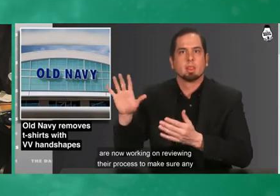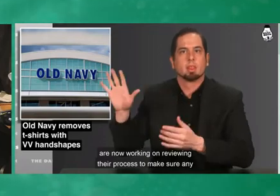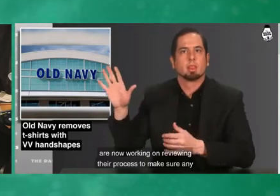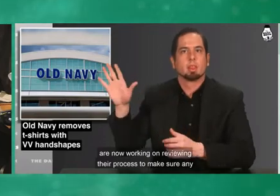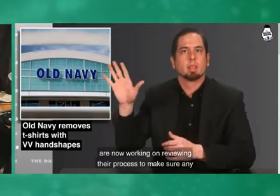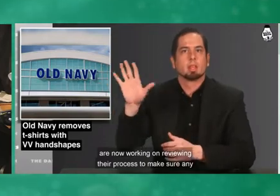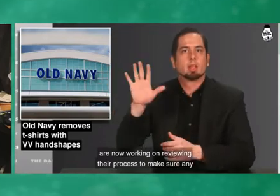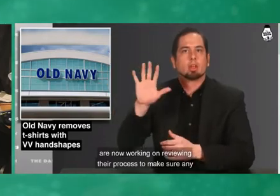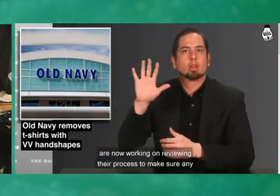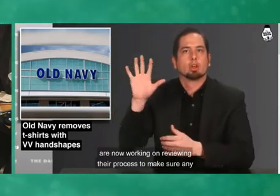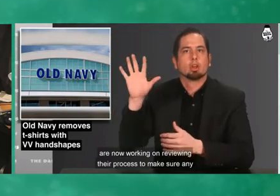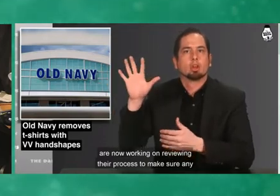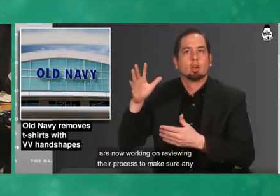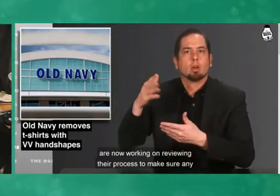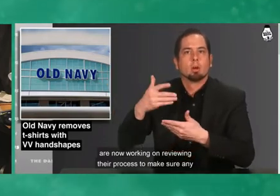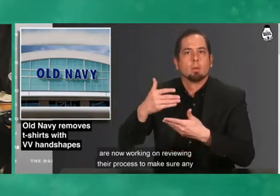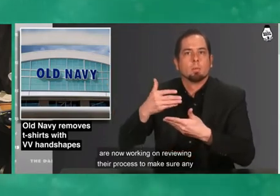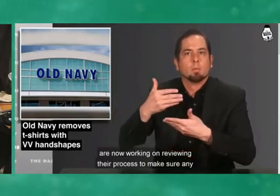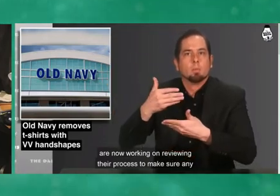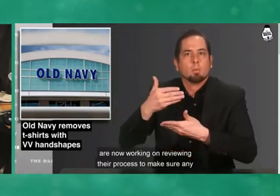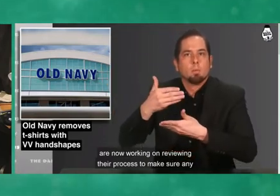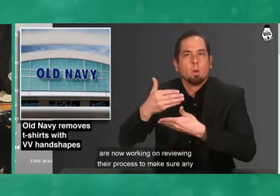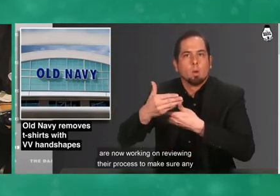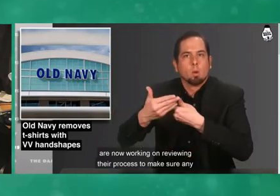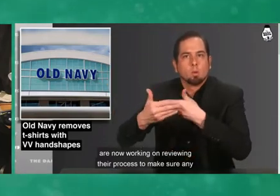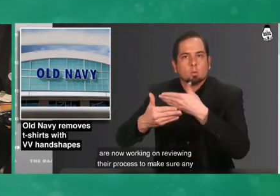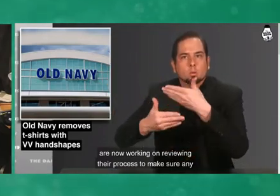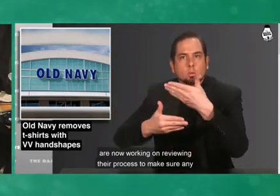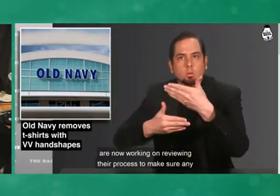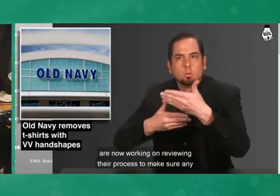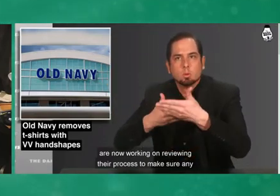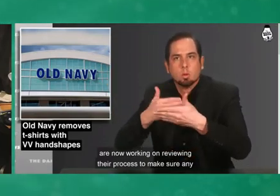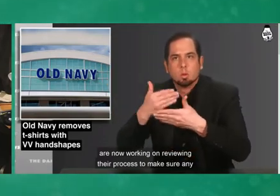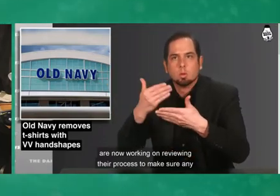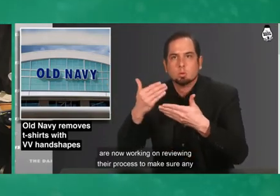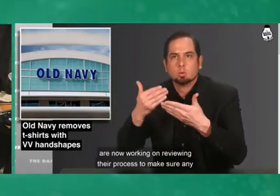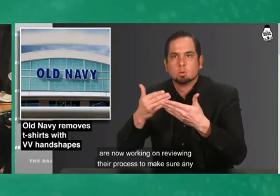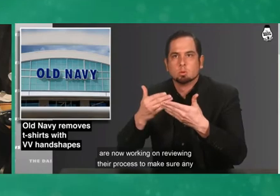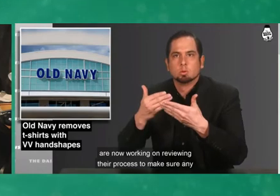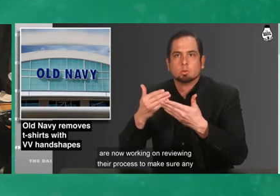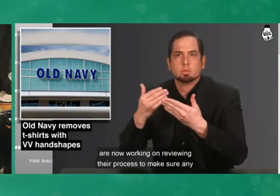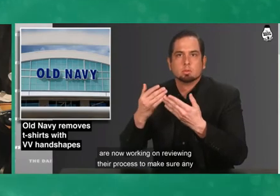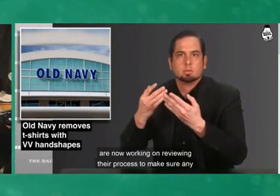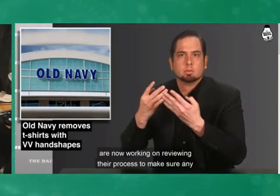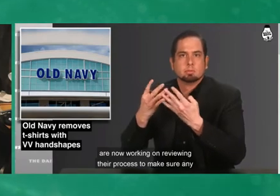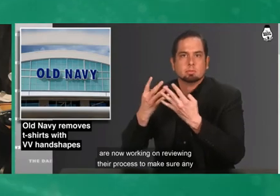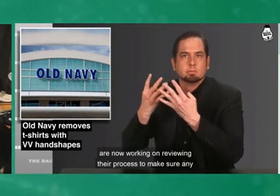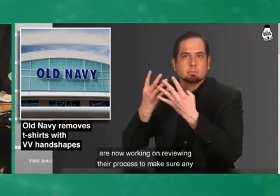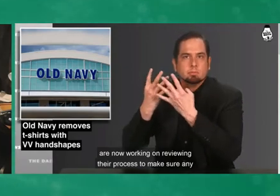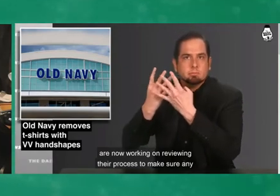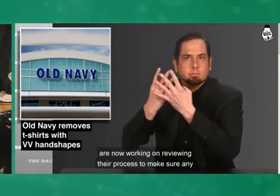verifying all of that stuff, the process,